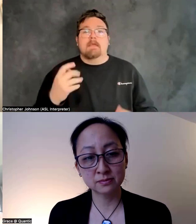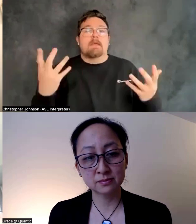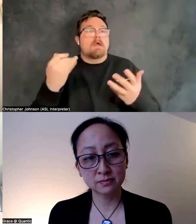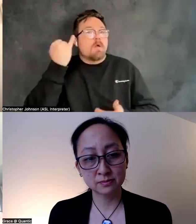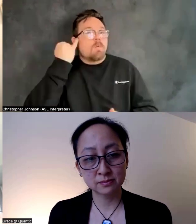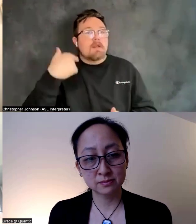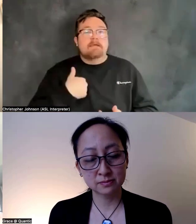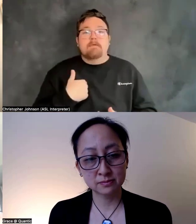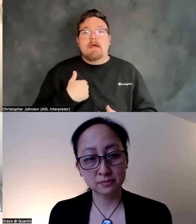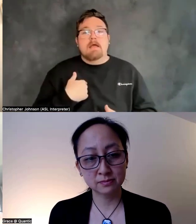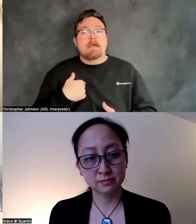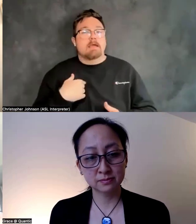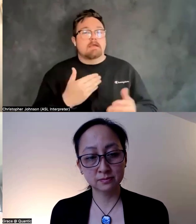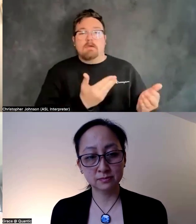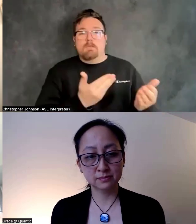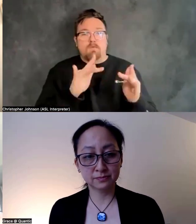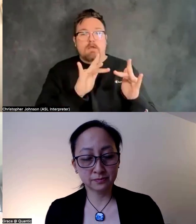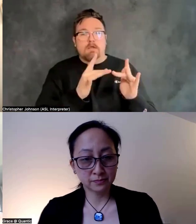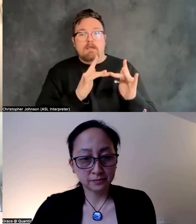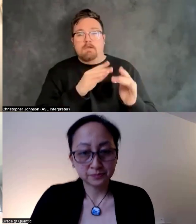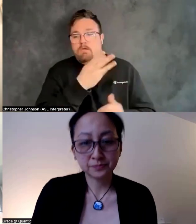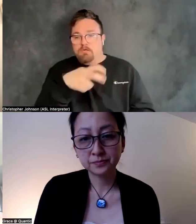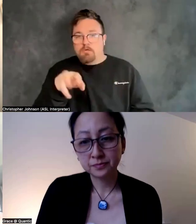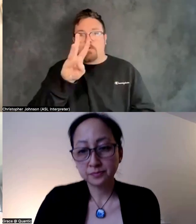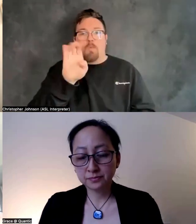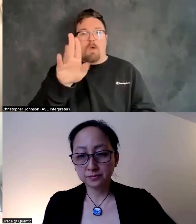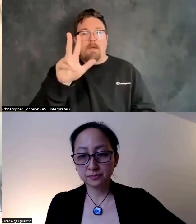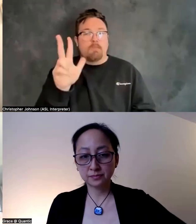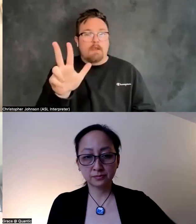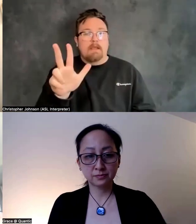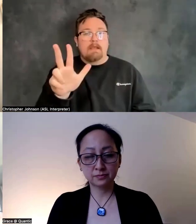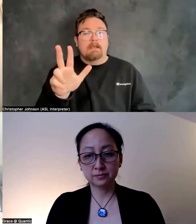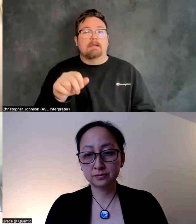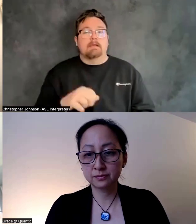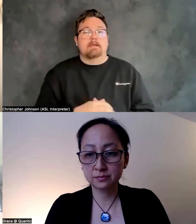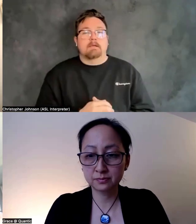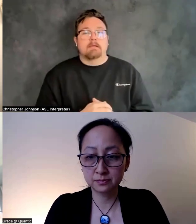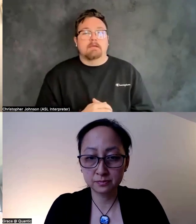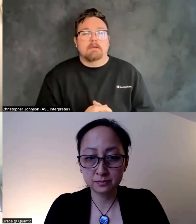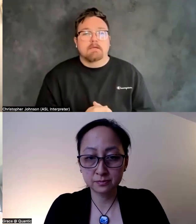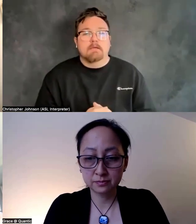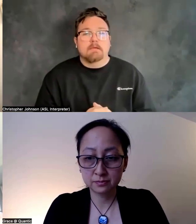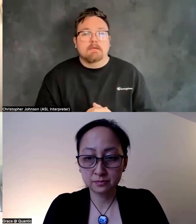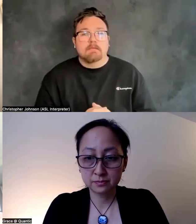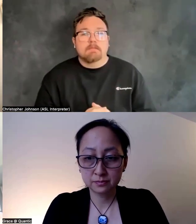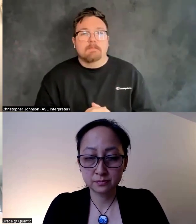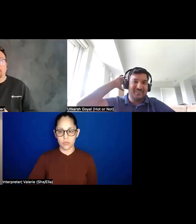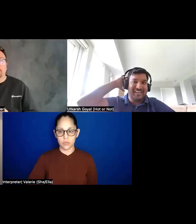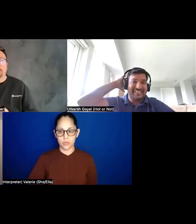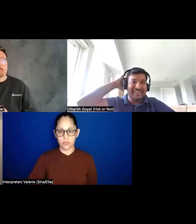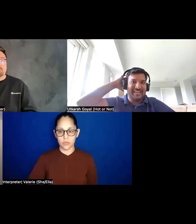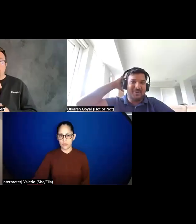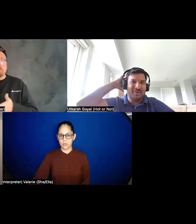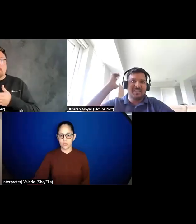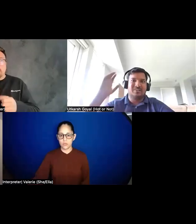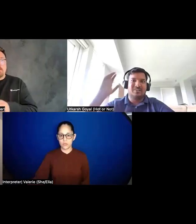service on Web3 wherein if you press send, you'll have to wait for, let's say, 30 seconds before the receiver receives it. Now, even though the user is